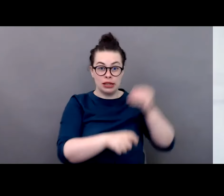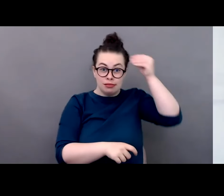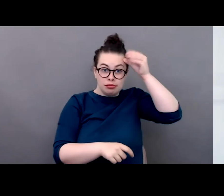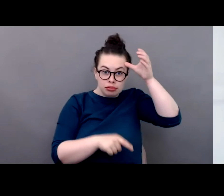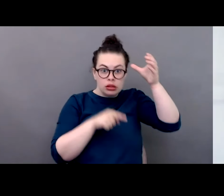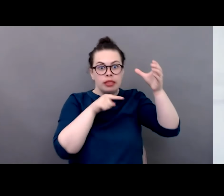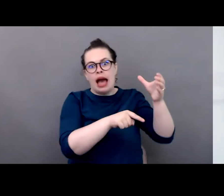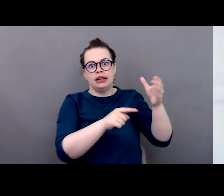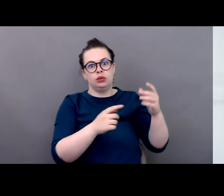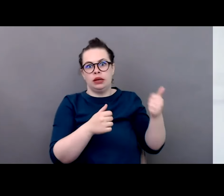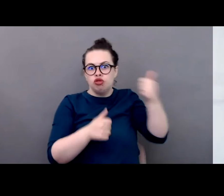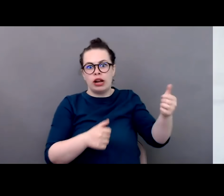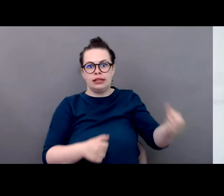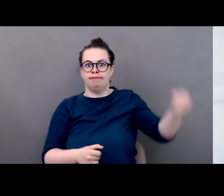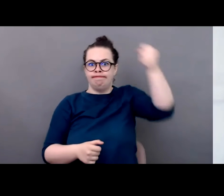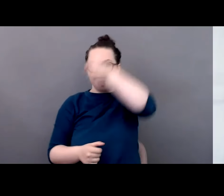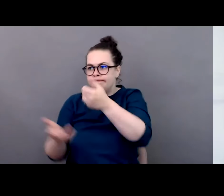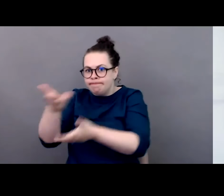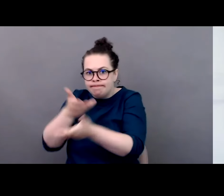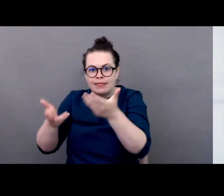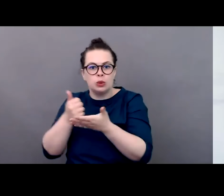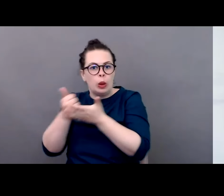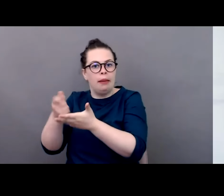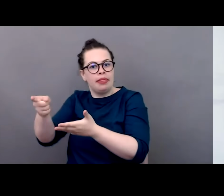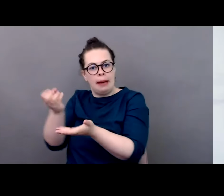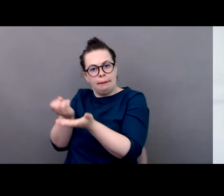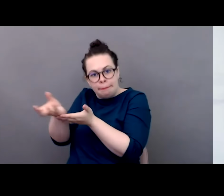case, and they could make a decision which